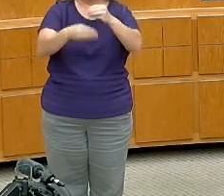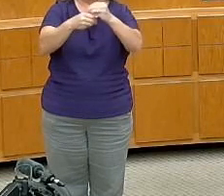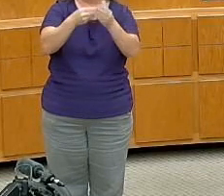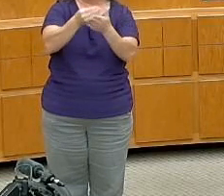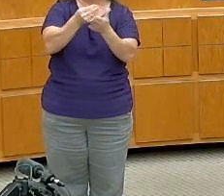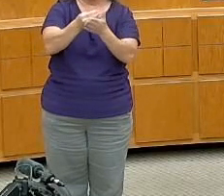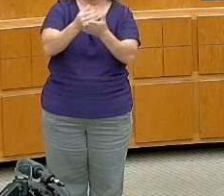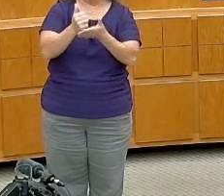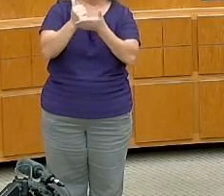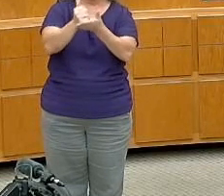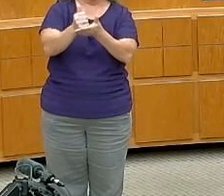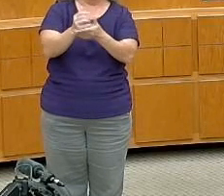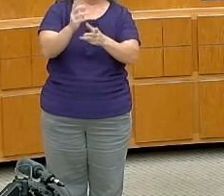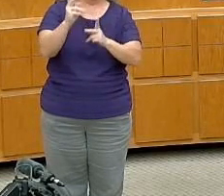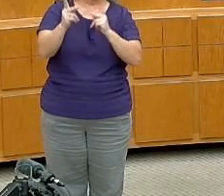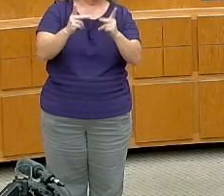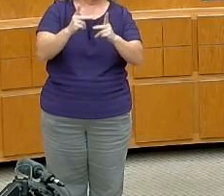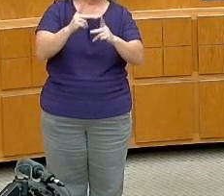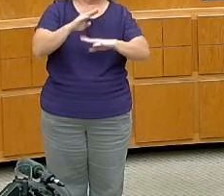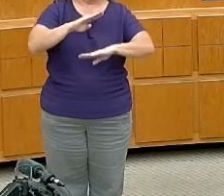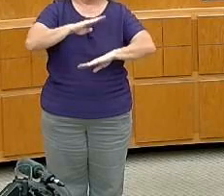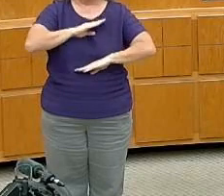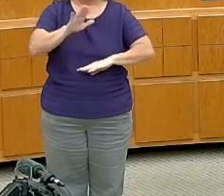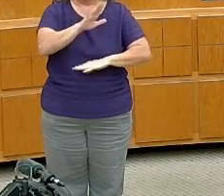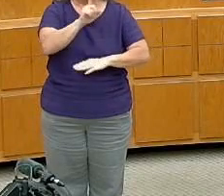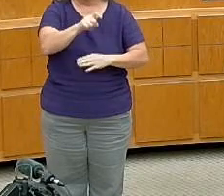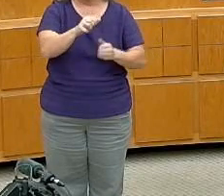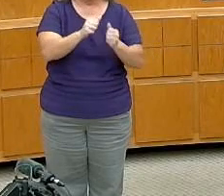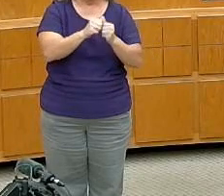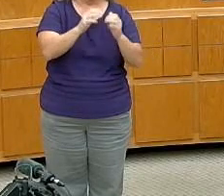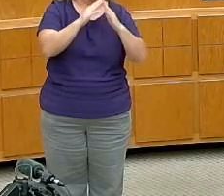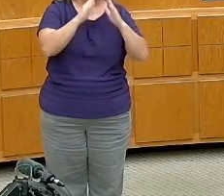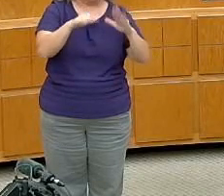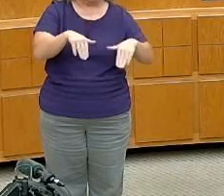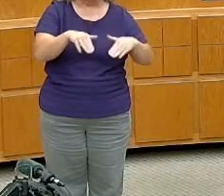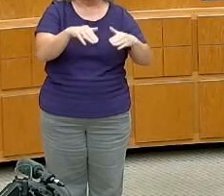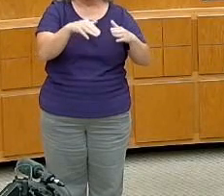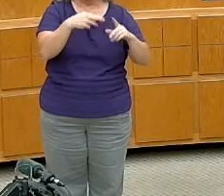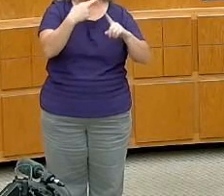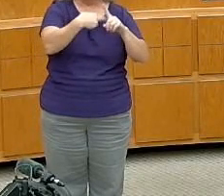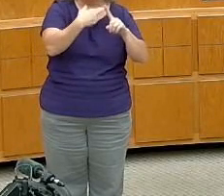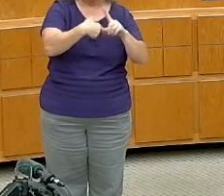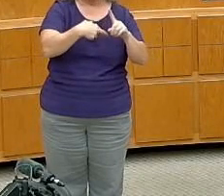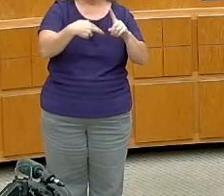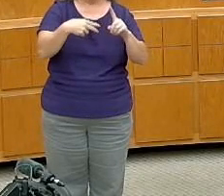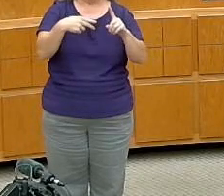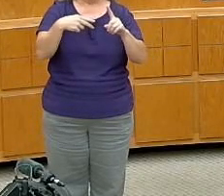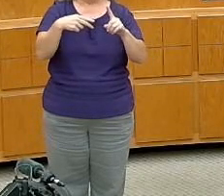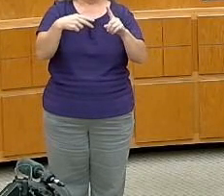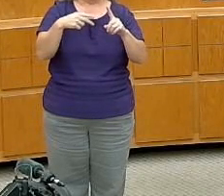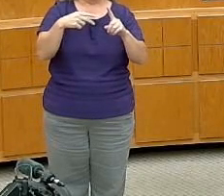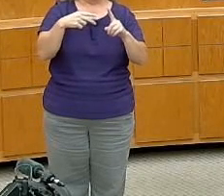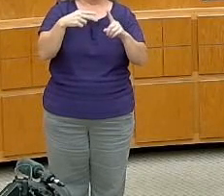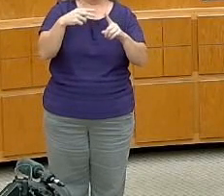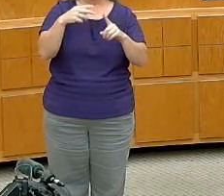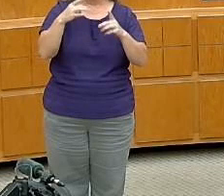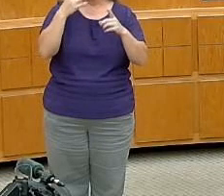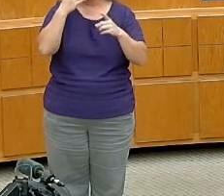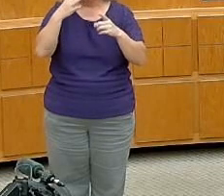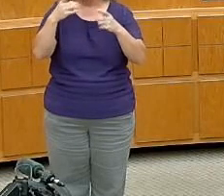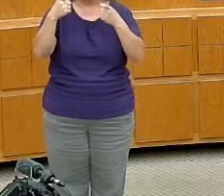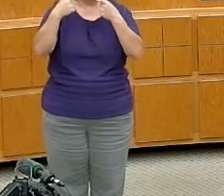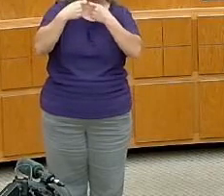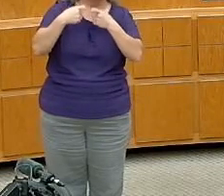people meet their needs in terms of their housing, the housing assistance, some medical, some child care support, utility payments, and other things,